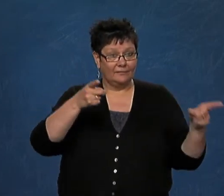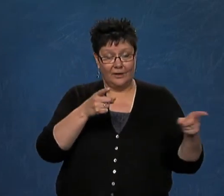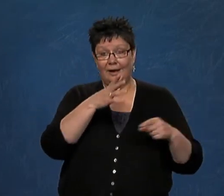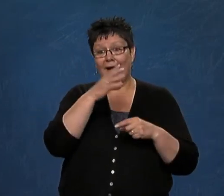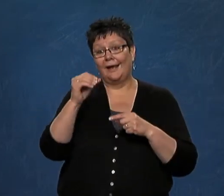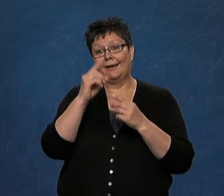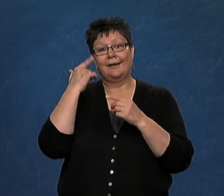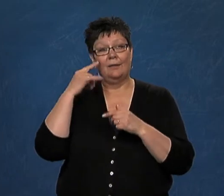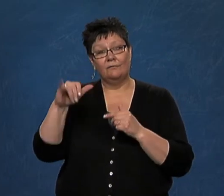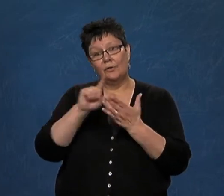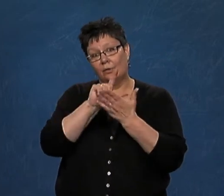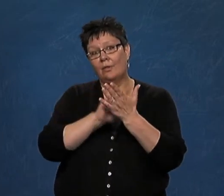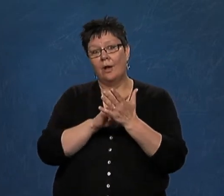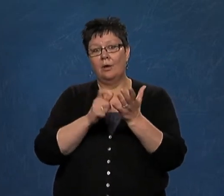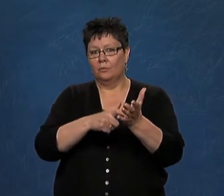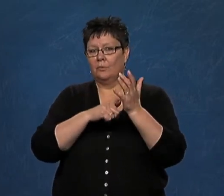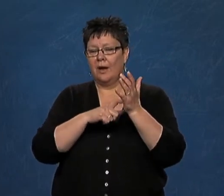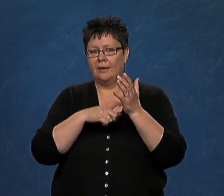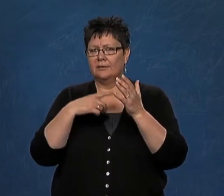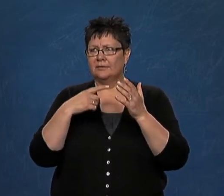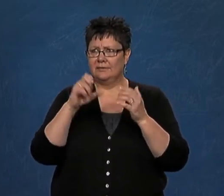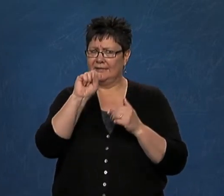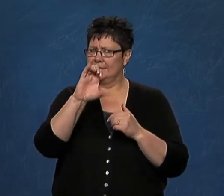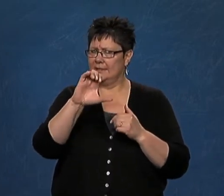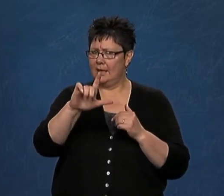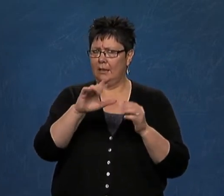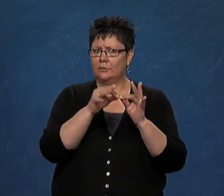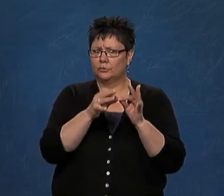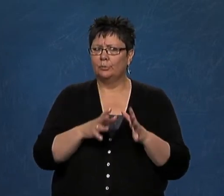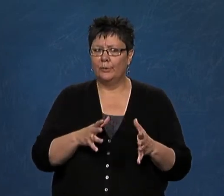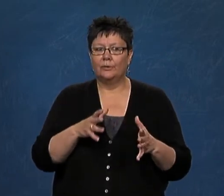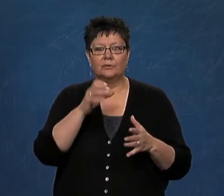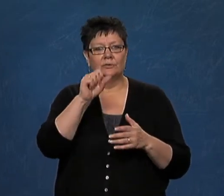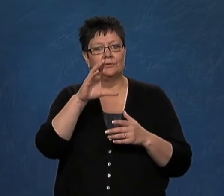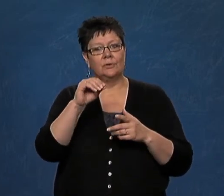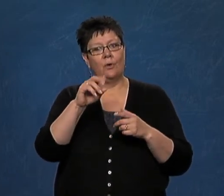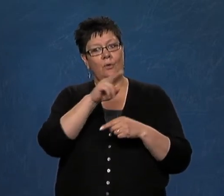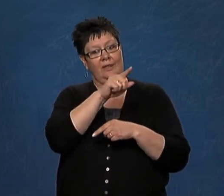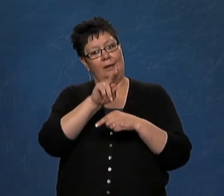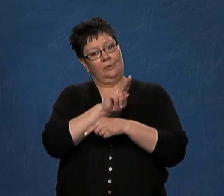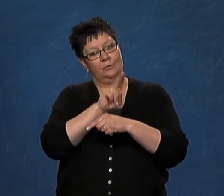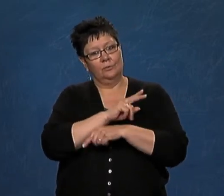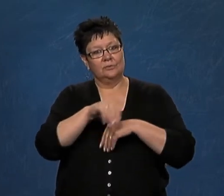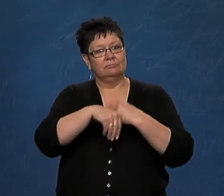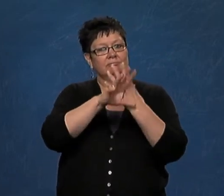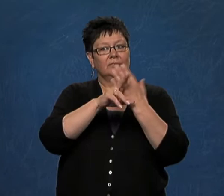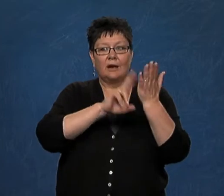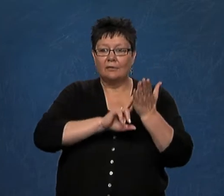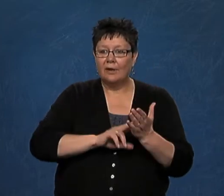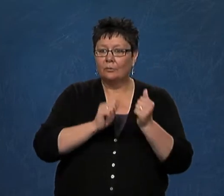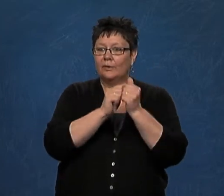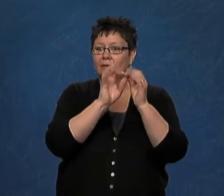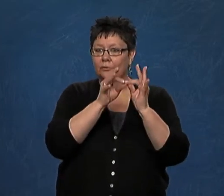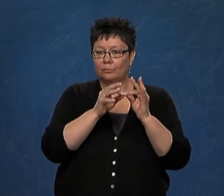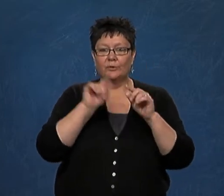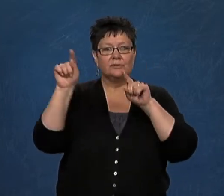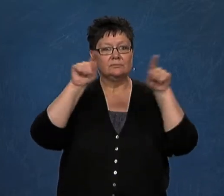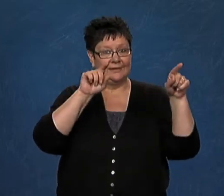because of distance, and California law actually requires the interpreter to be certified with SCL, they